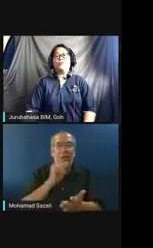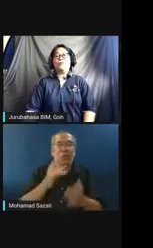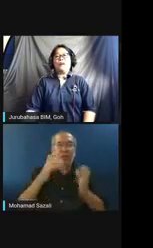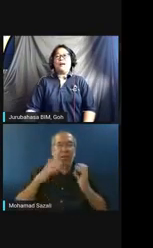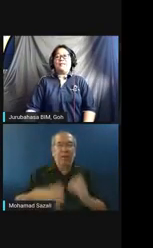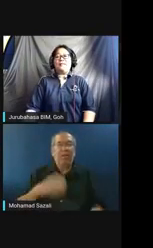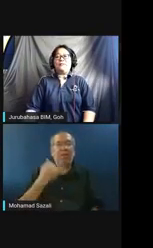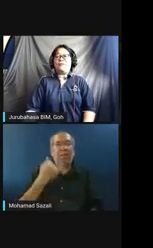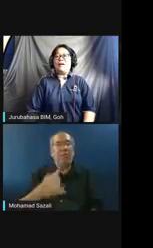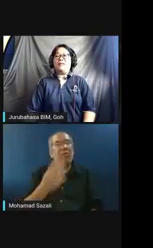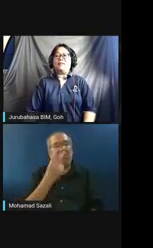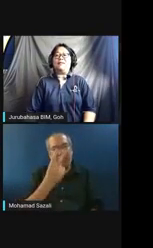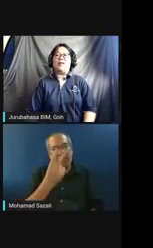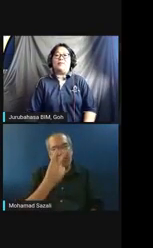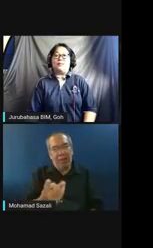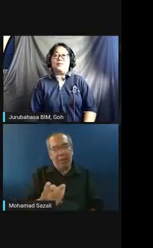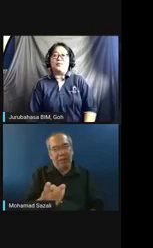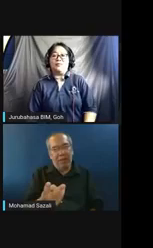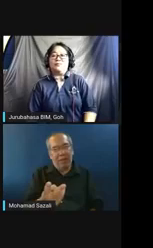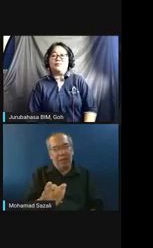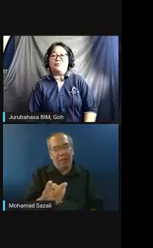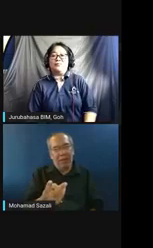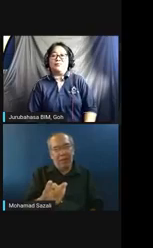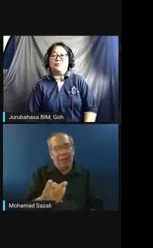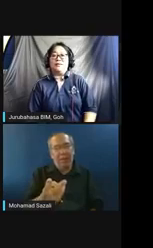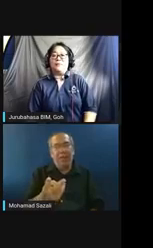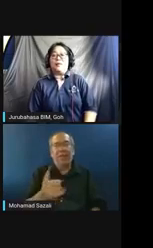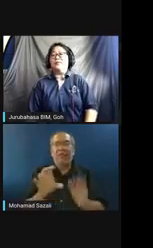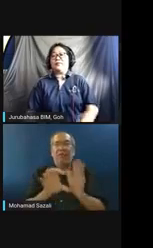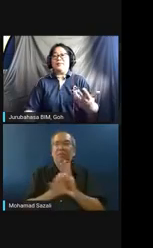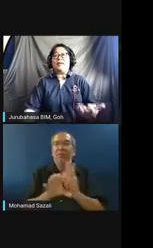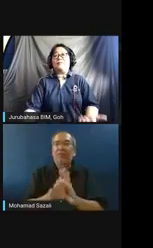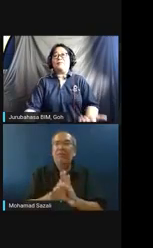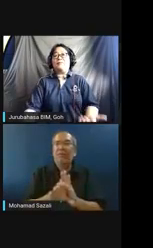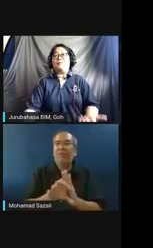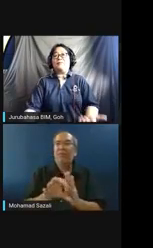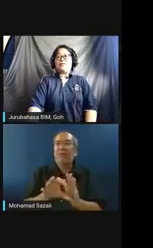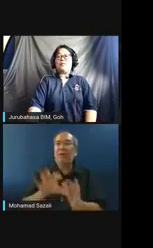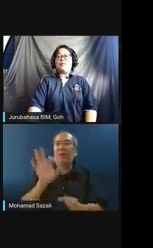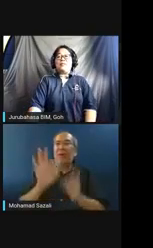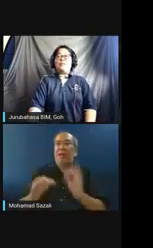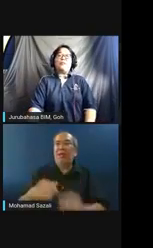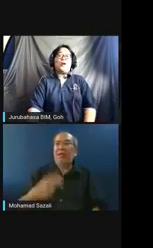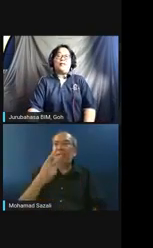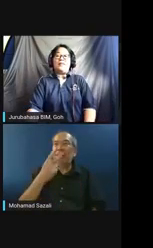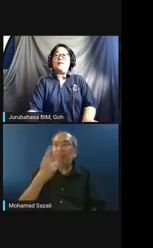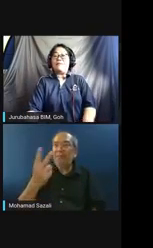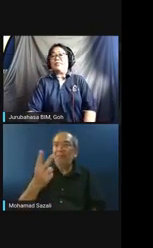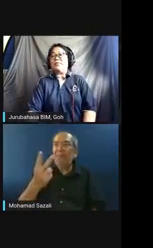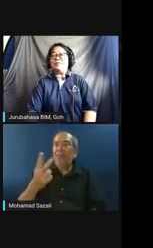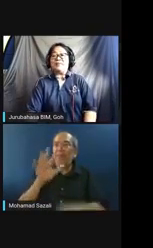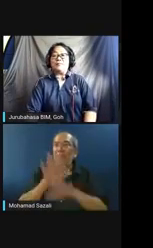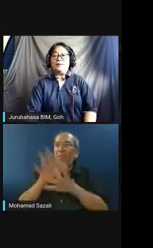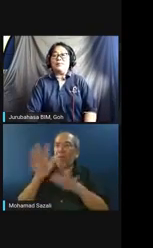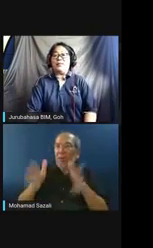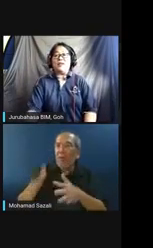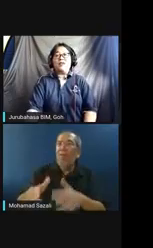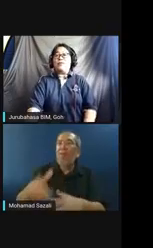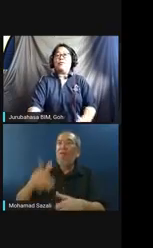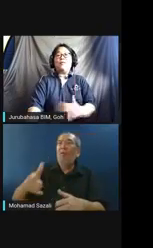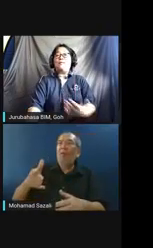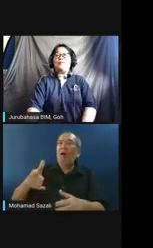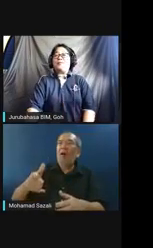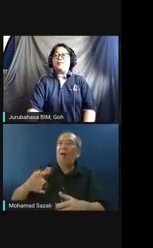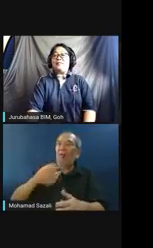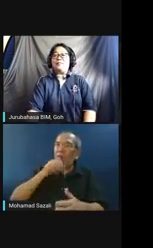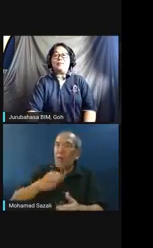So how do you identify a deaf person? Because a deaf person actually, we call it the invisible disabilities.